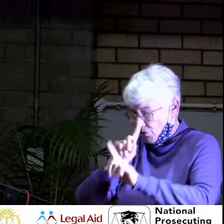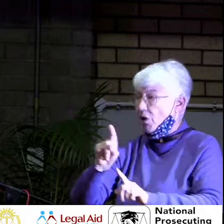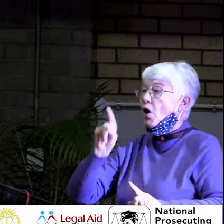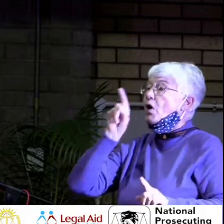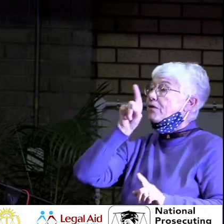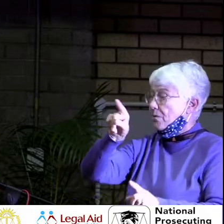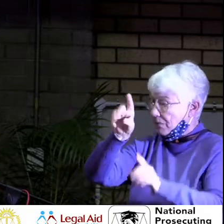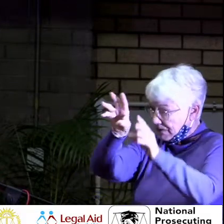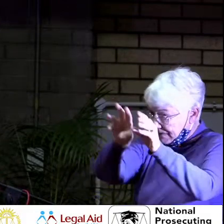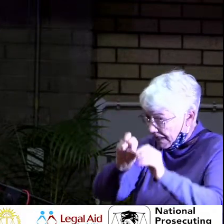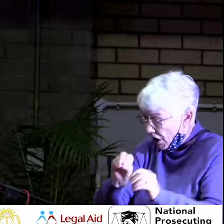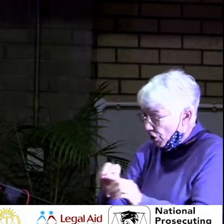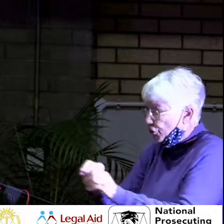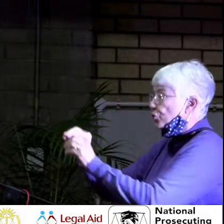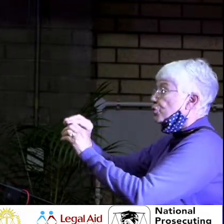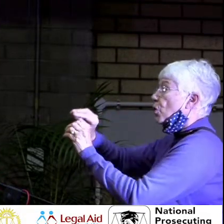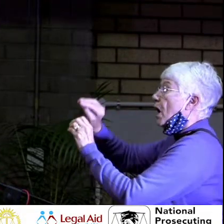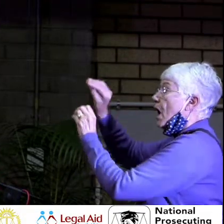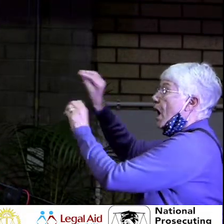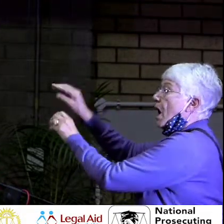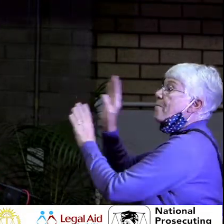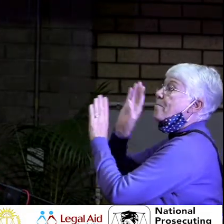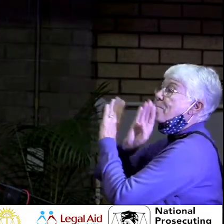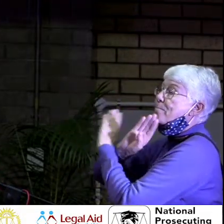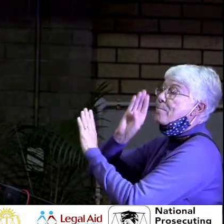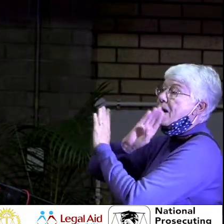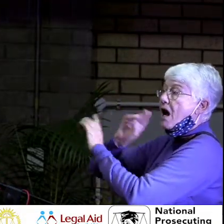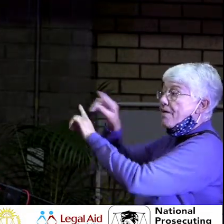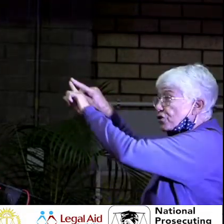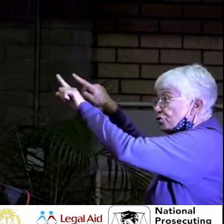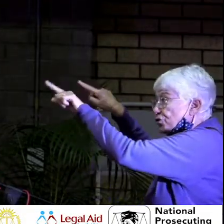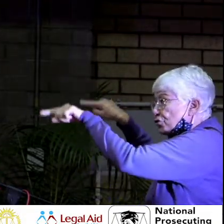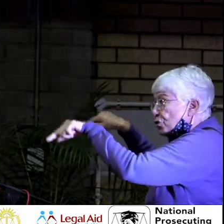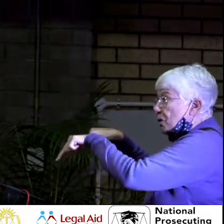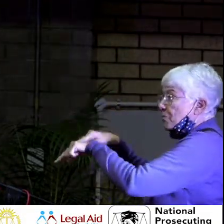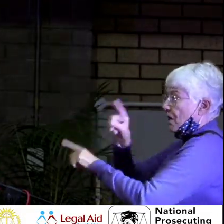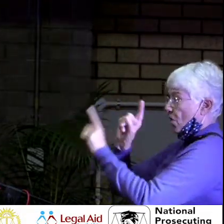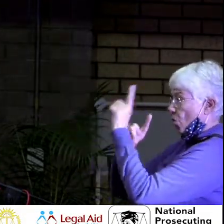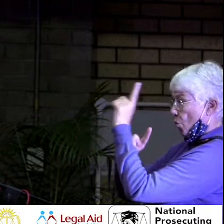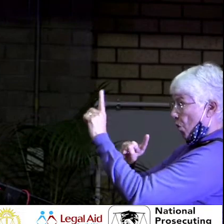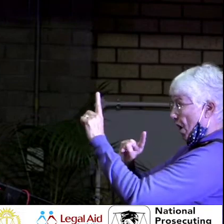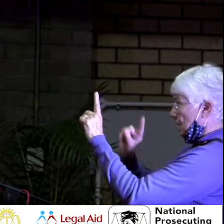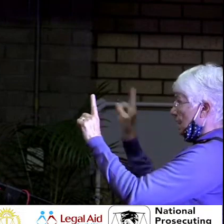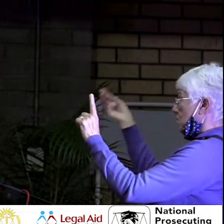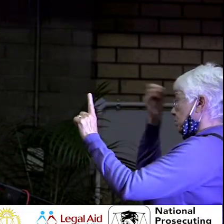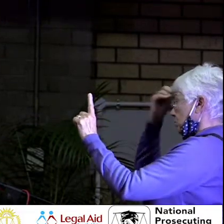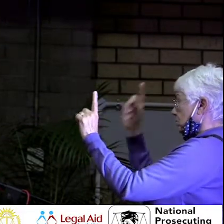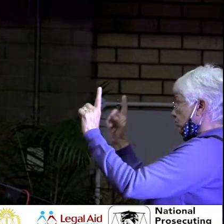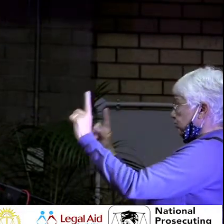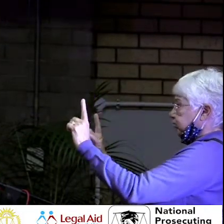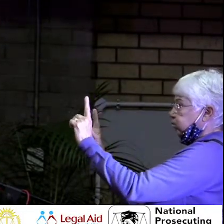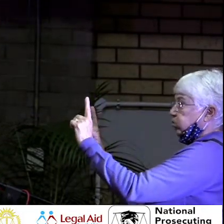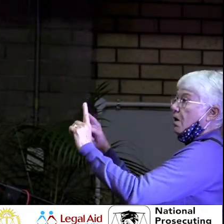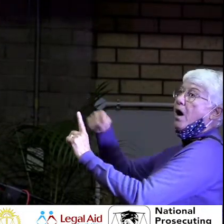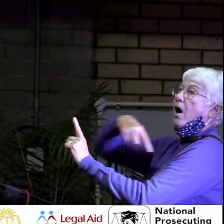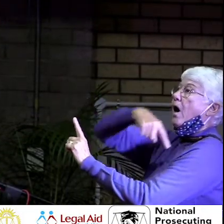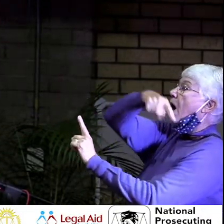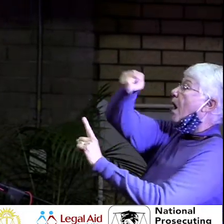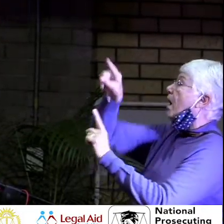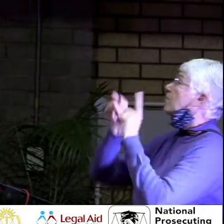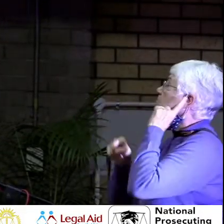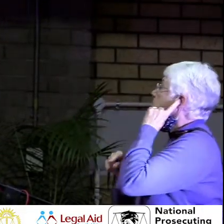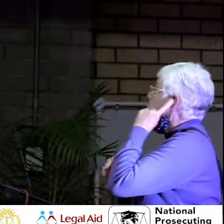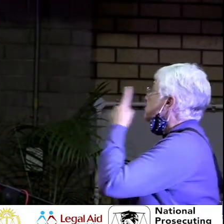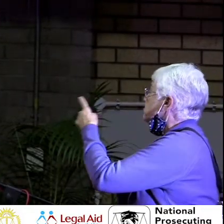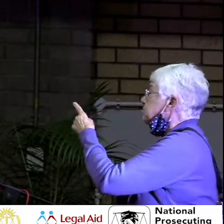they can give you support. So the survivors must not be afraid, right? And if the police are not treating you well, we've